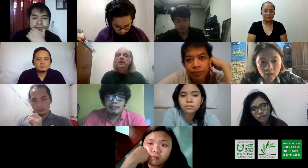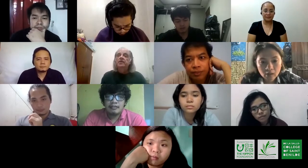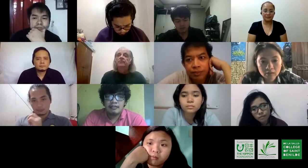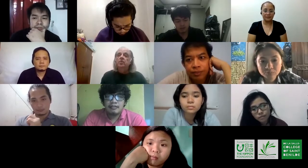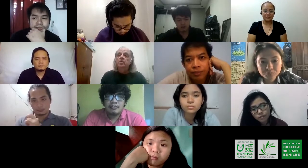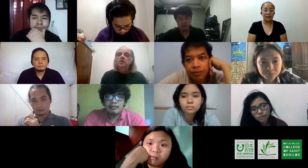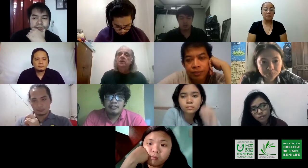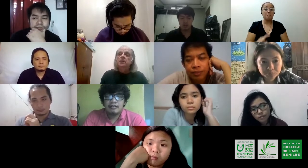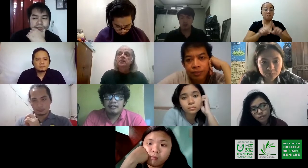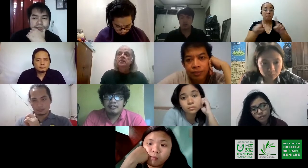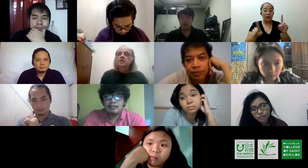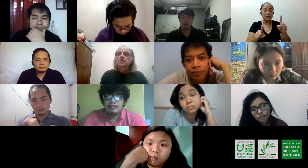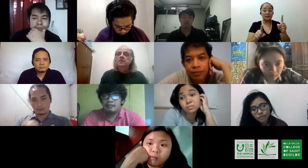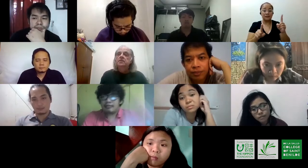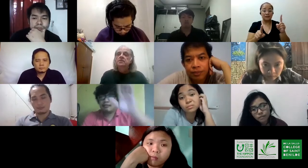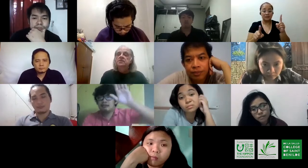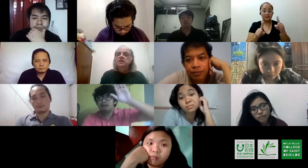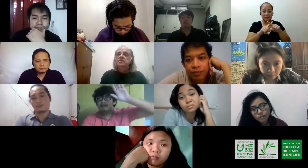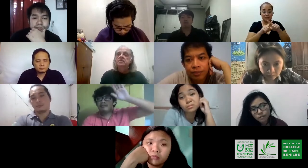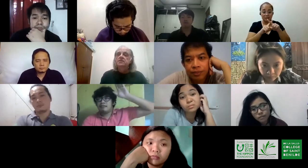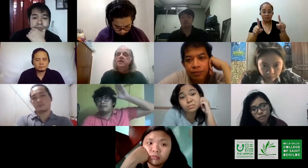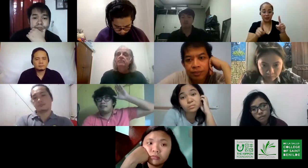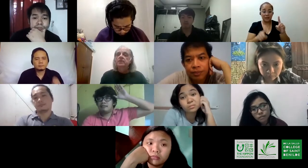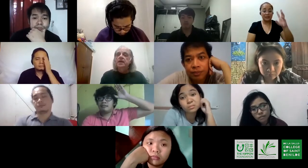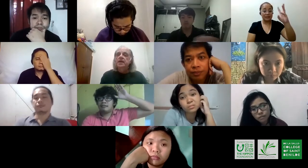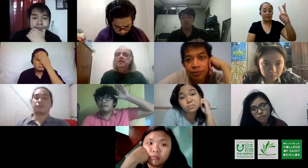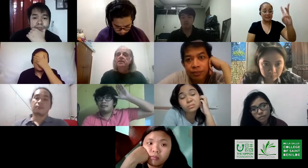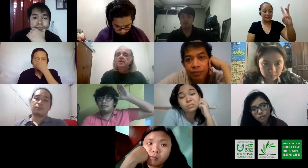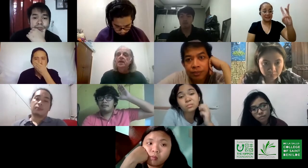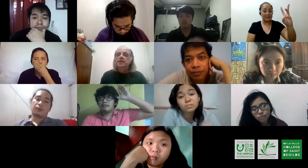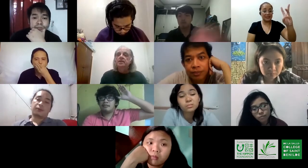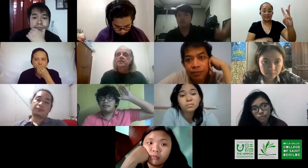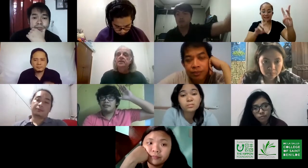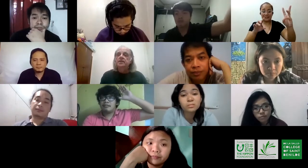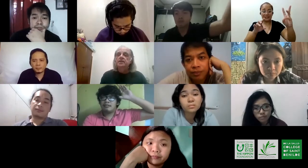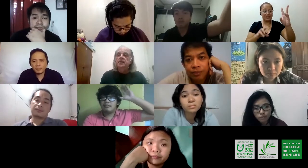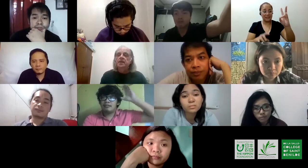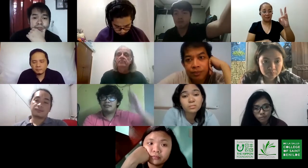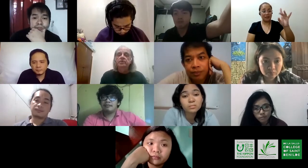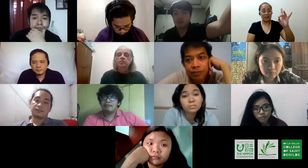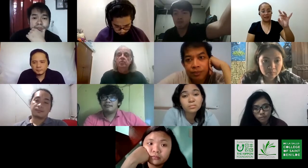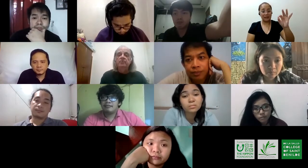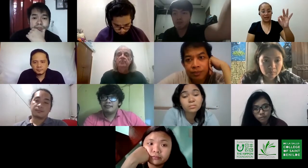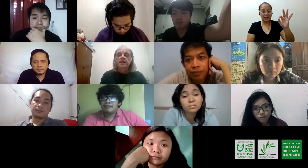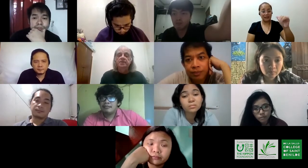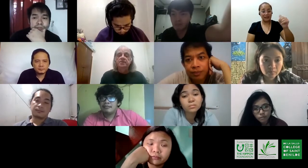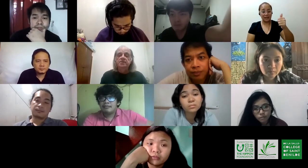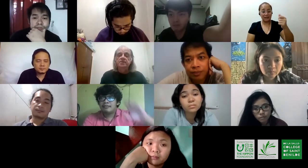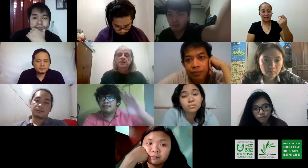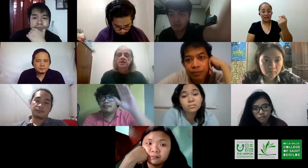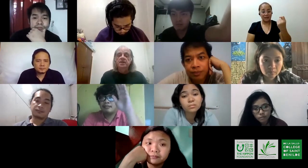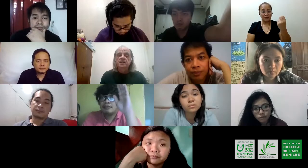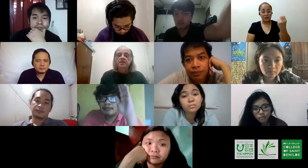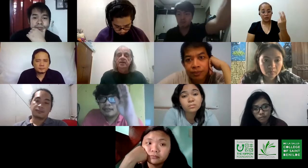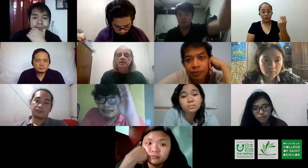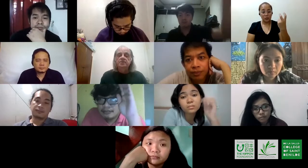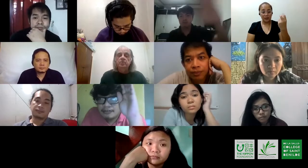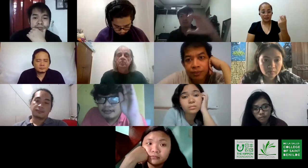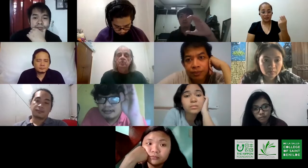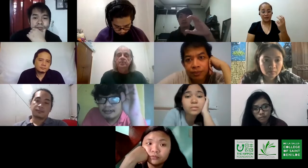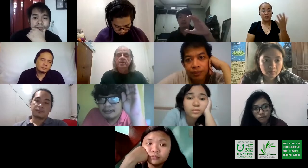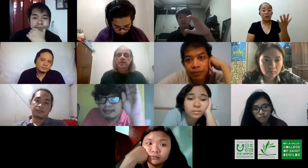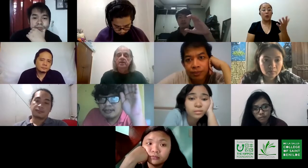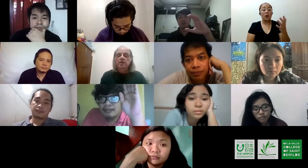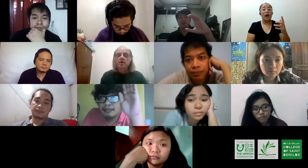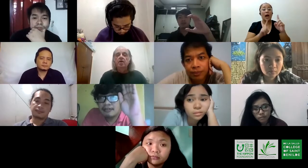Okay, but for 6, 7, 8, 9, 10, 11, 12 places, the answer